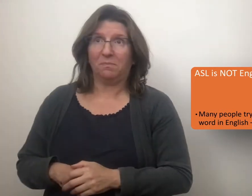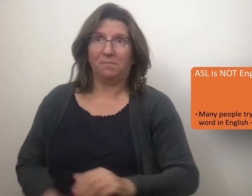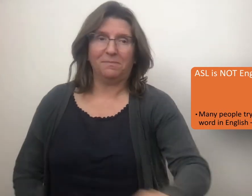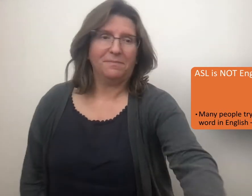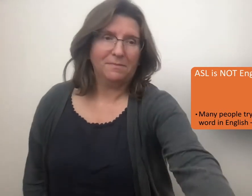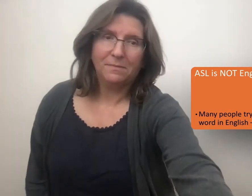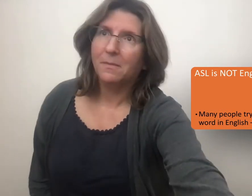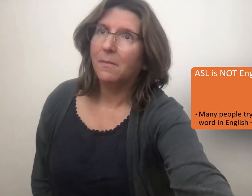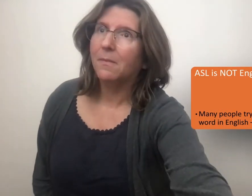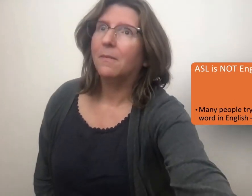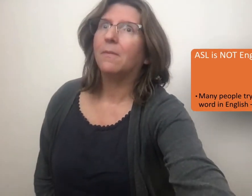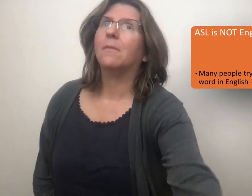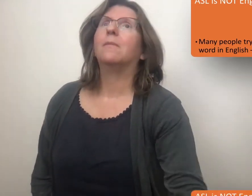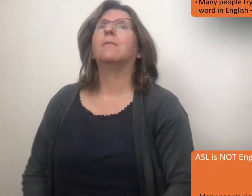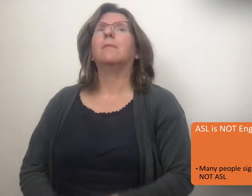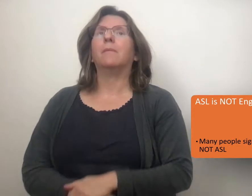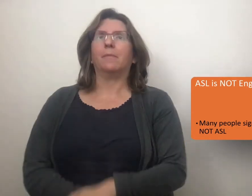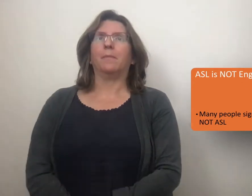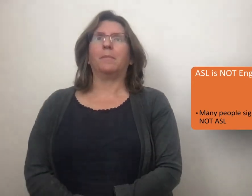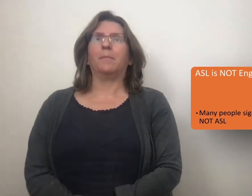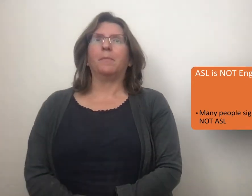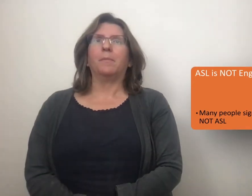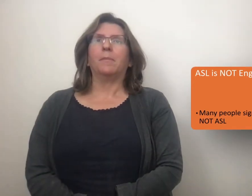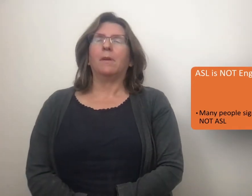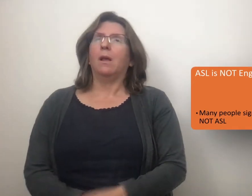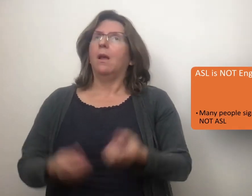ASL does not have a single equivalent in English.